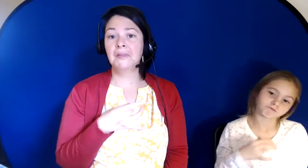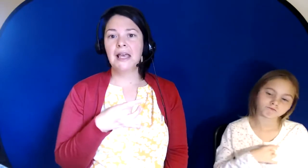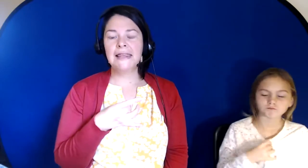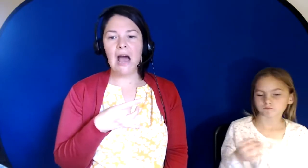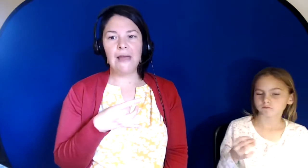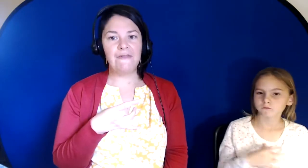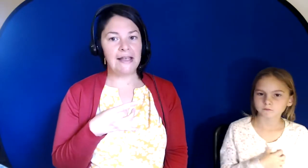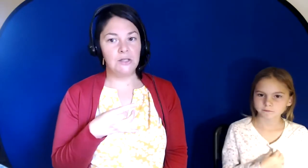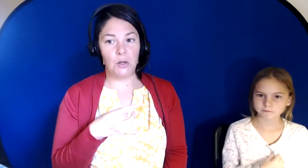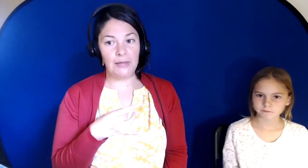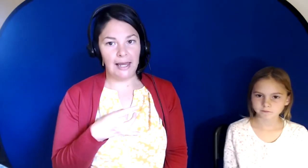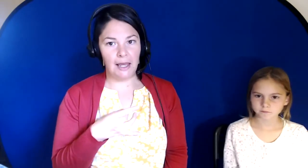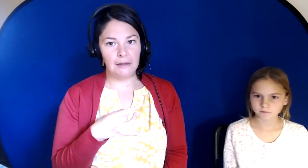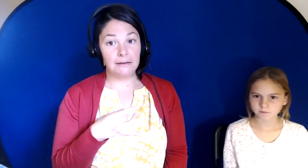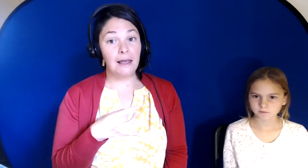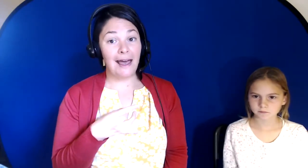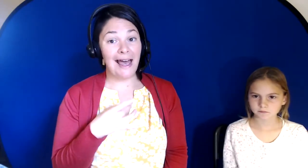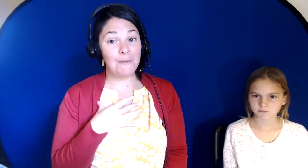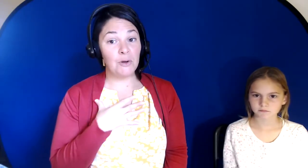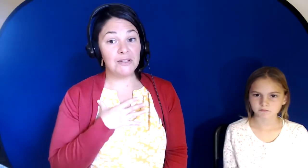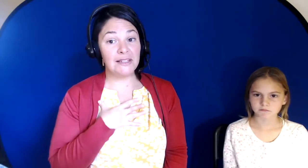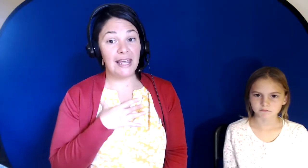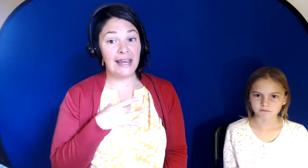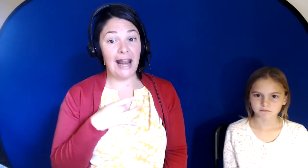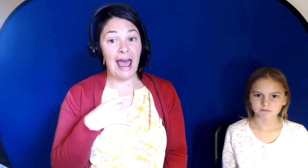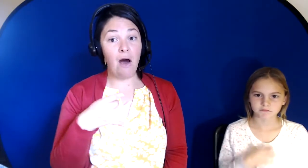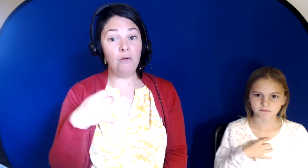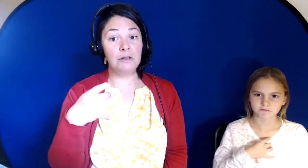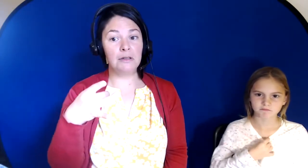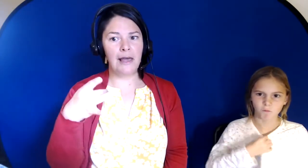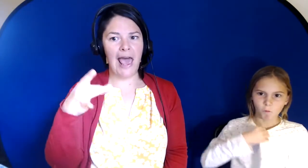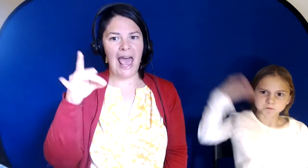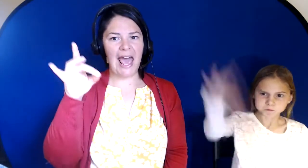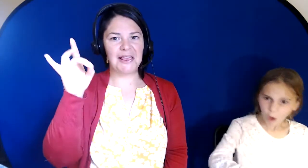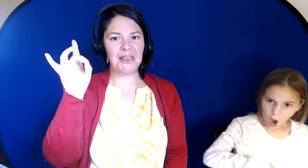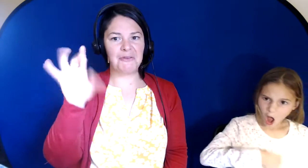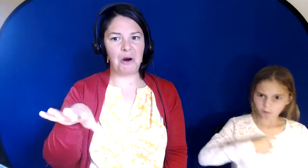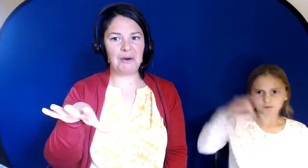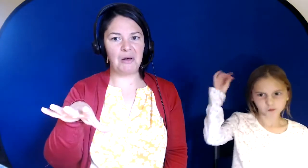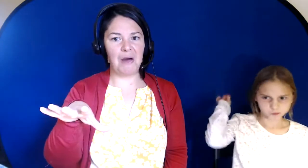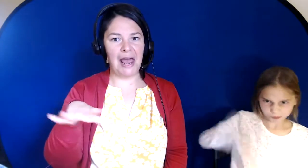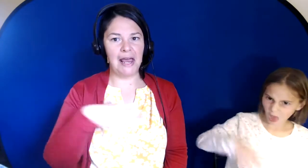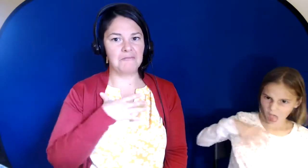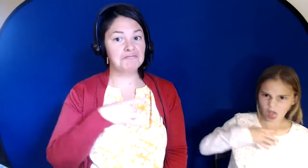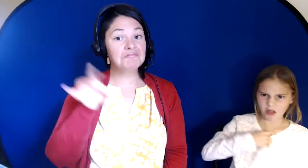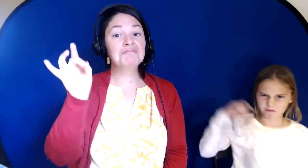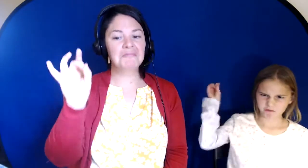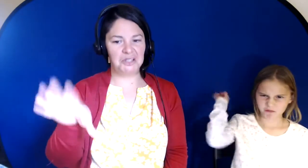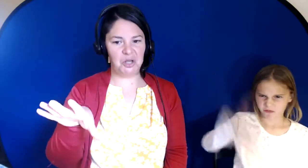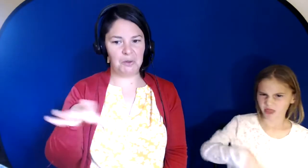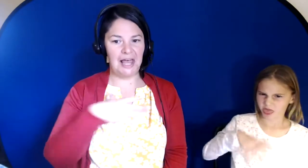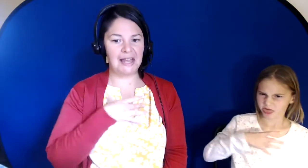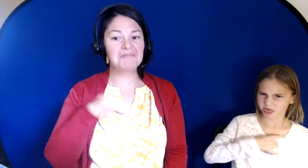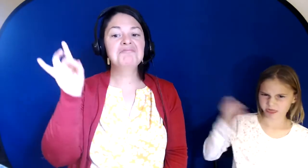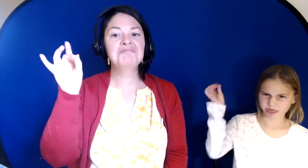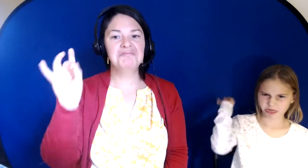Now, if I don't like it, I'm going to take it out and throw it away. Don't like. Don't